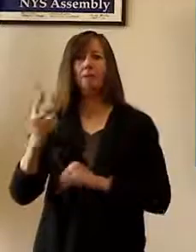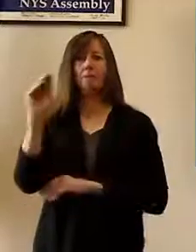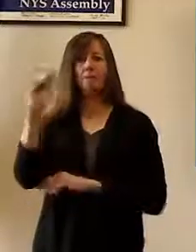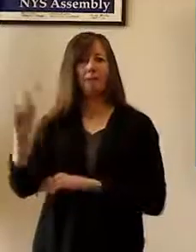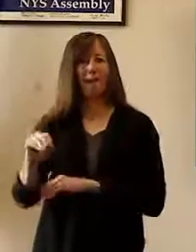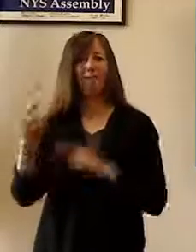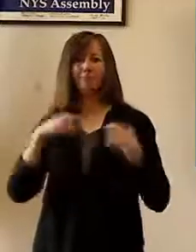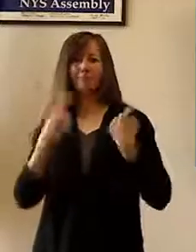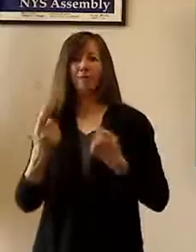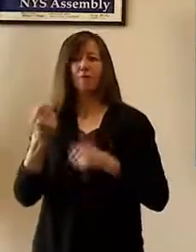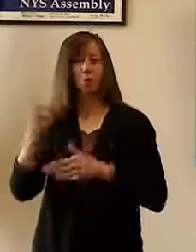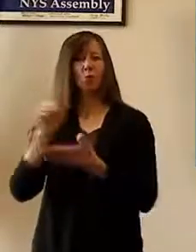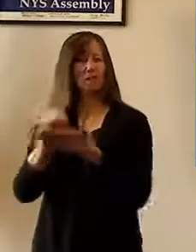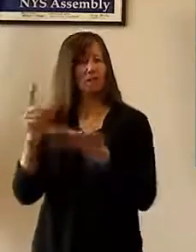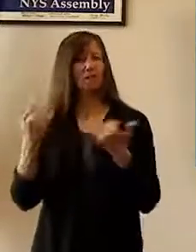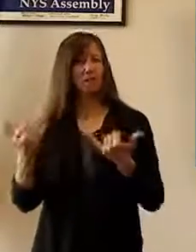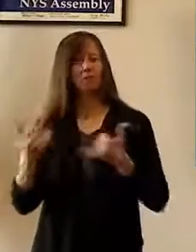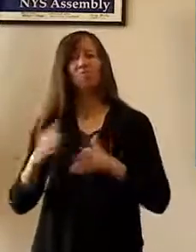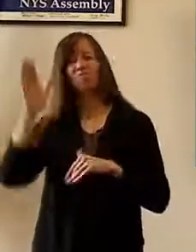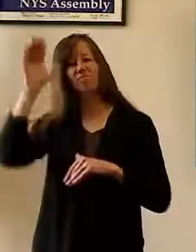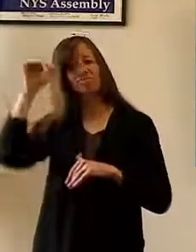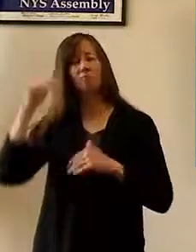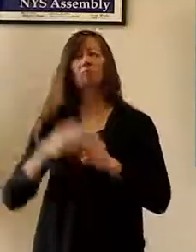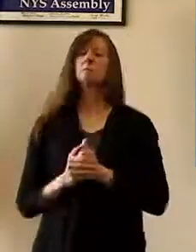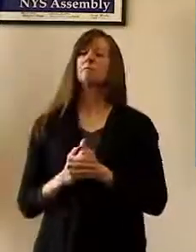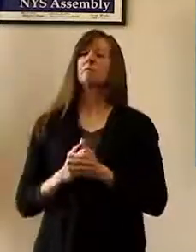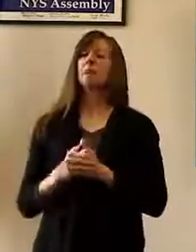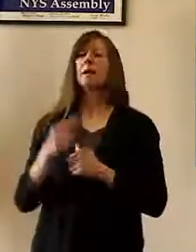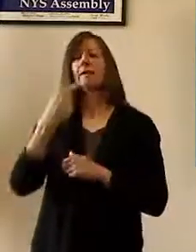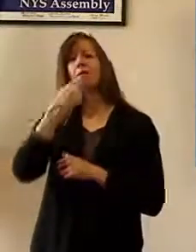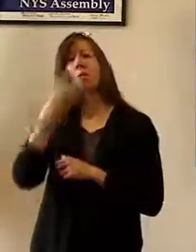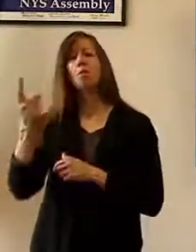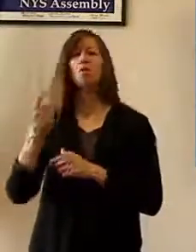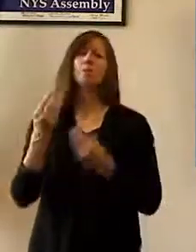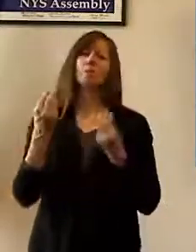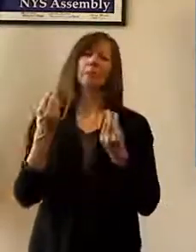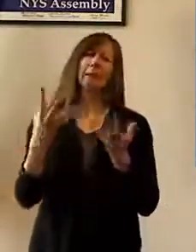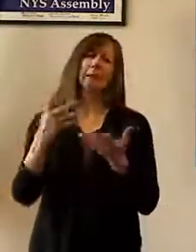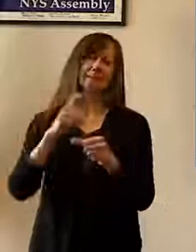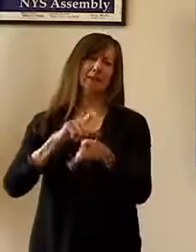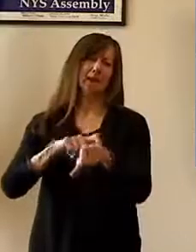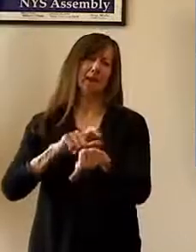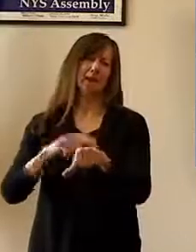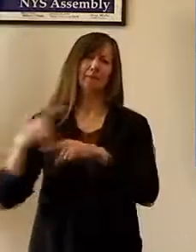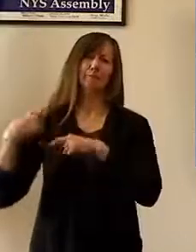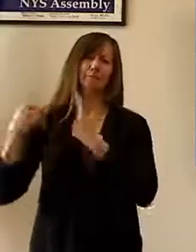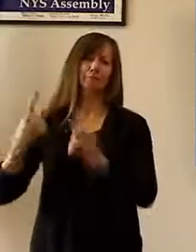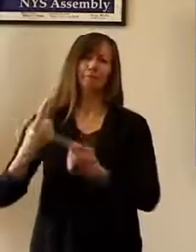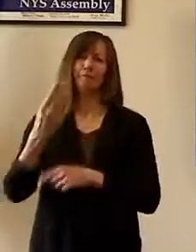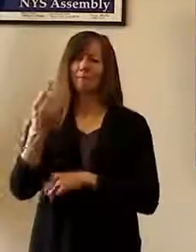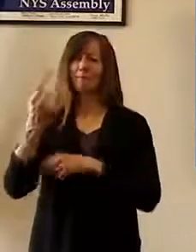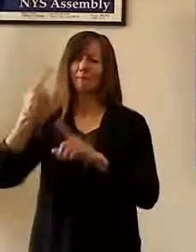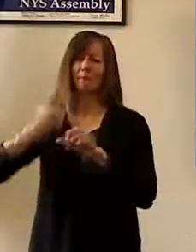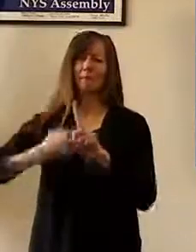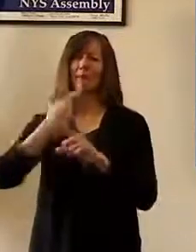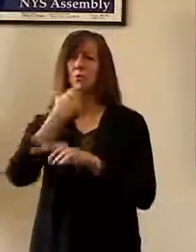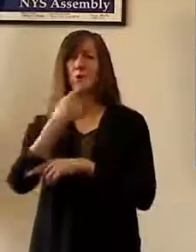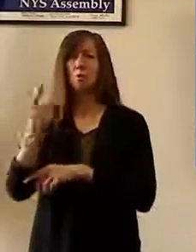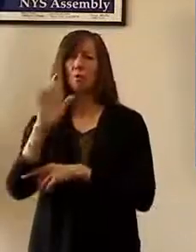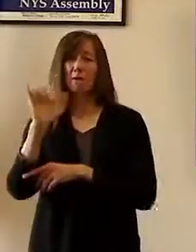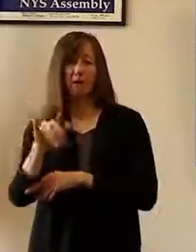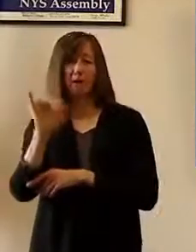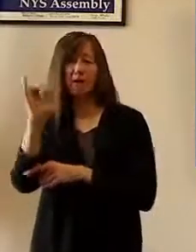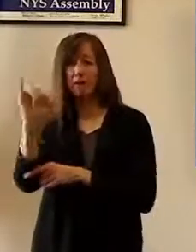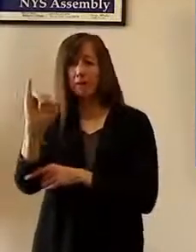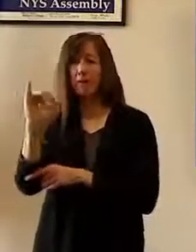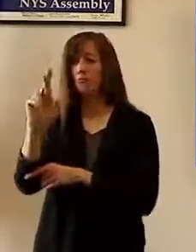said this many times in these last 14 months, the positivity rate is not a perfect measurement. It is merely the